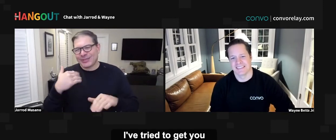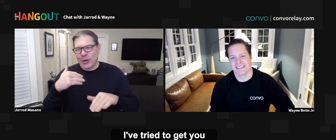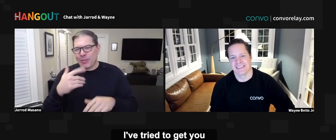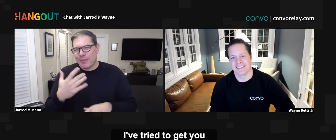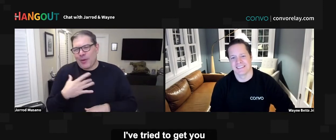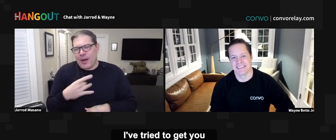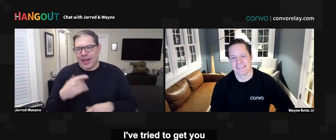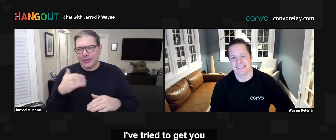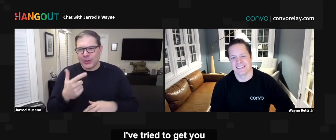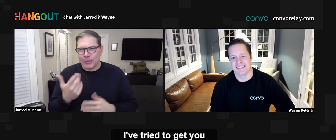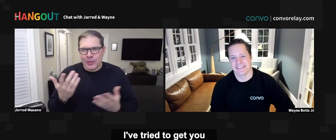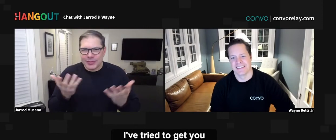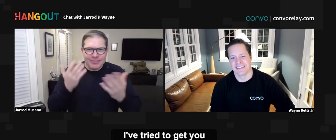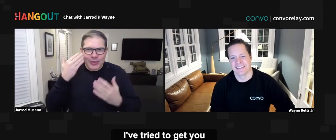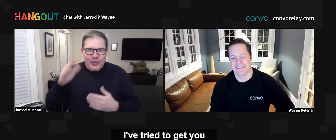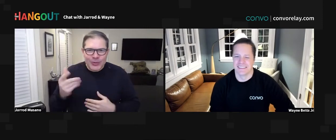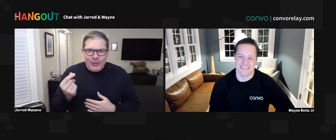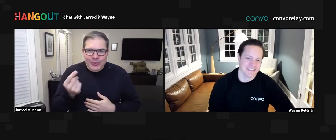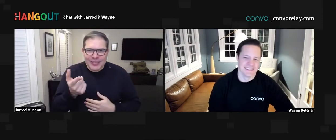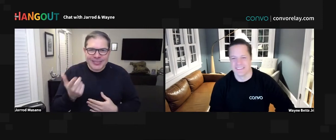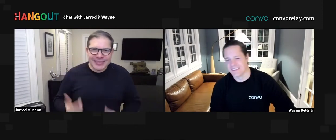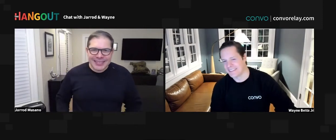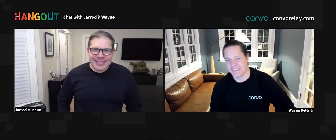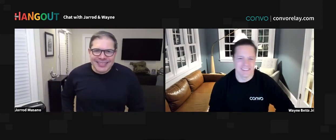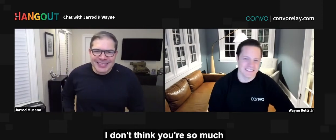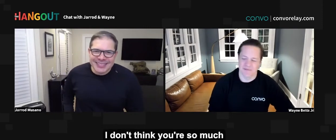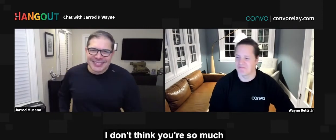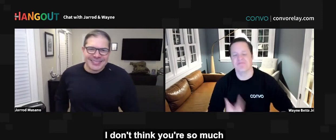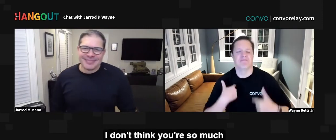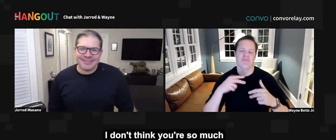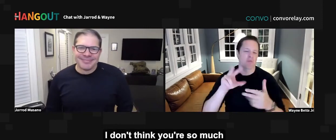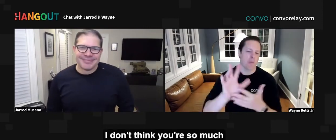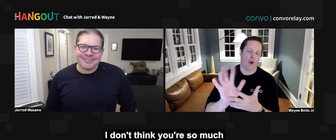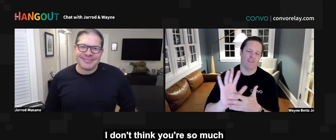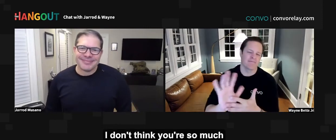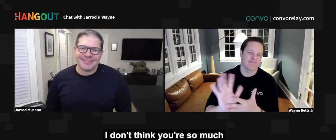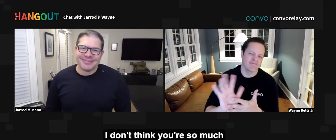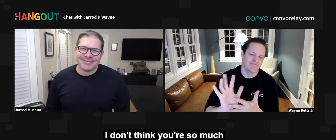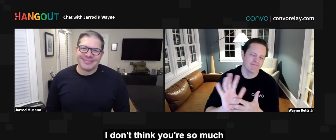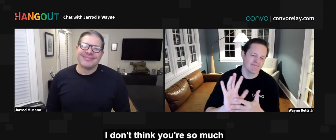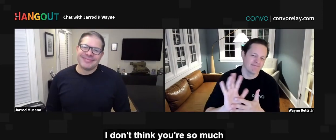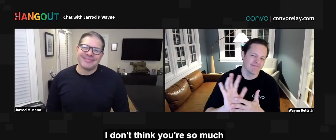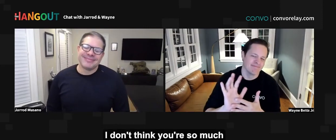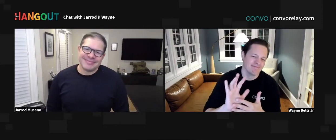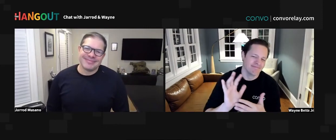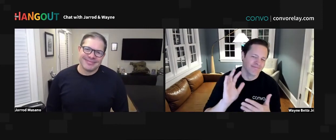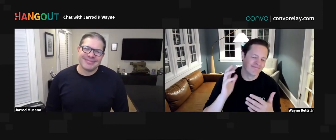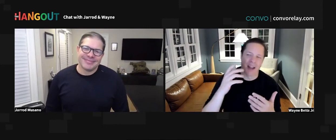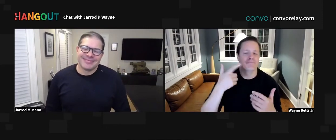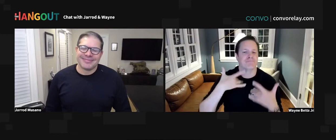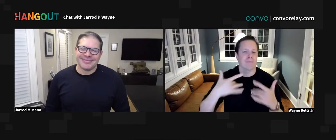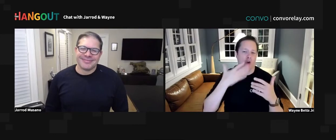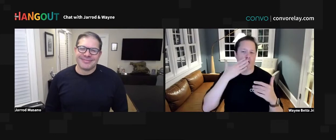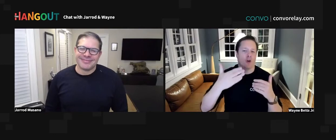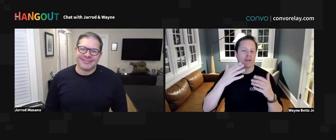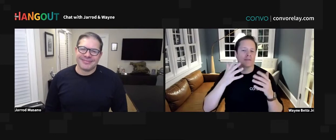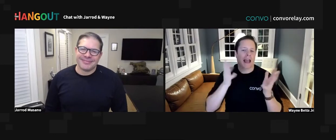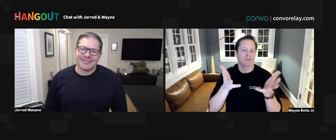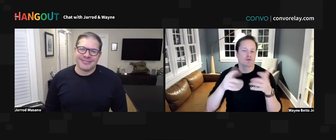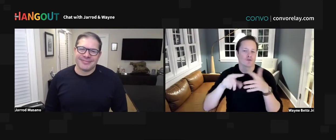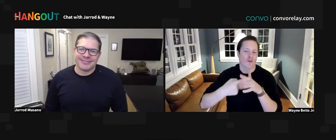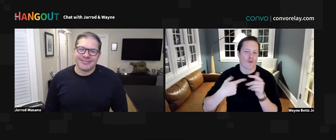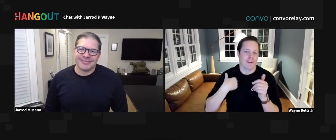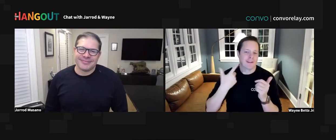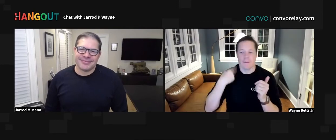I've tried to get you to go bicycling with me. Did that. I don't think you're so much into snowboarding though. What about you?